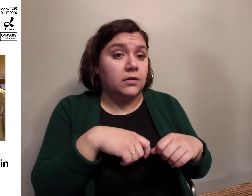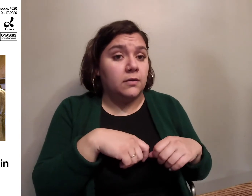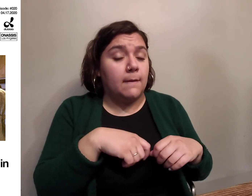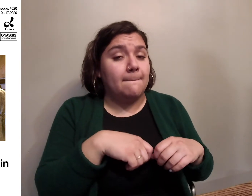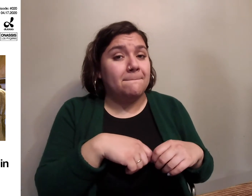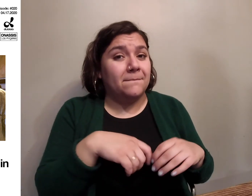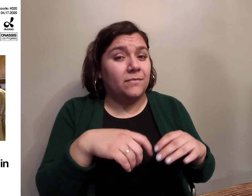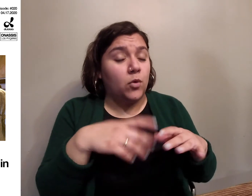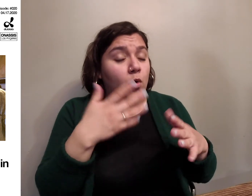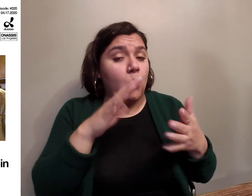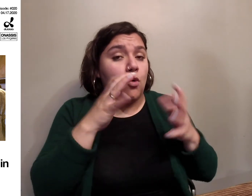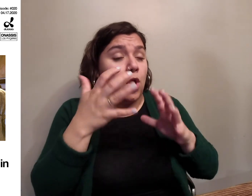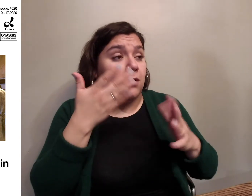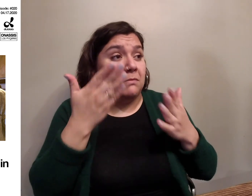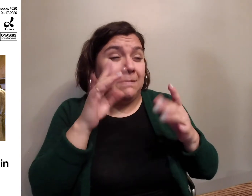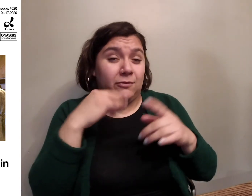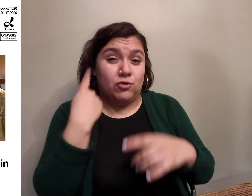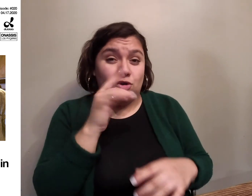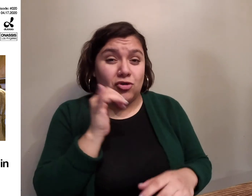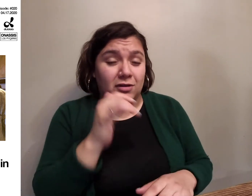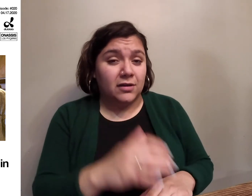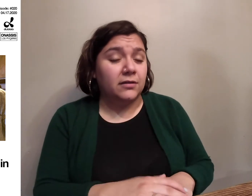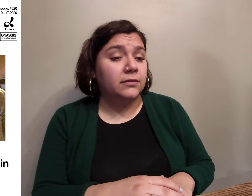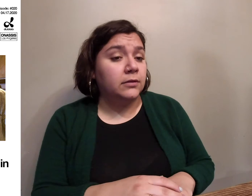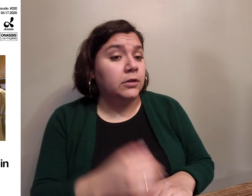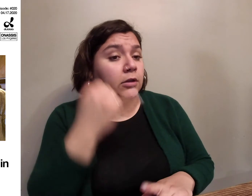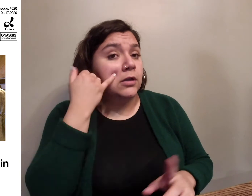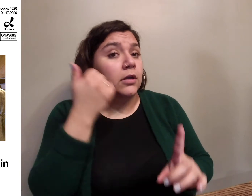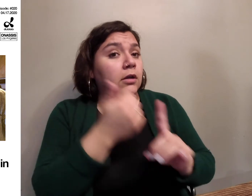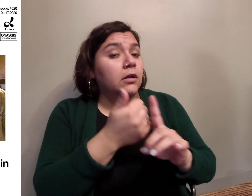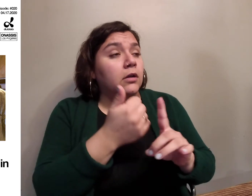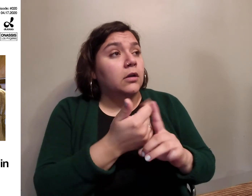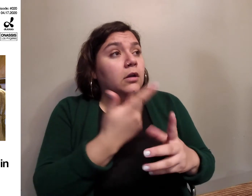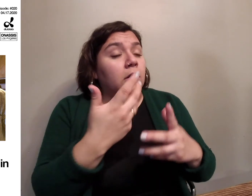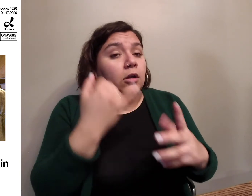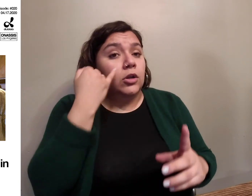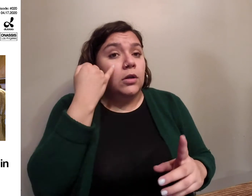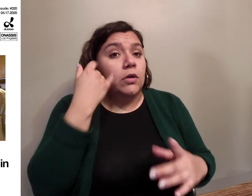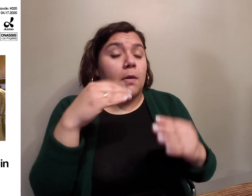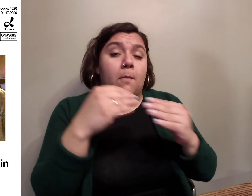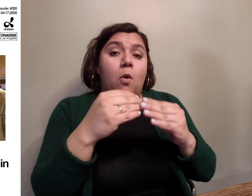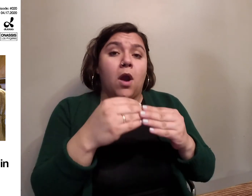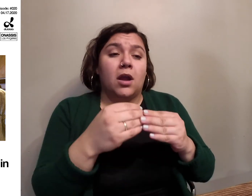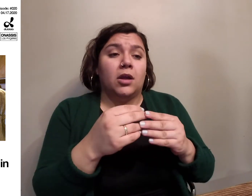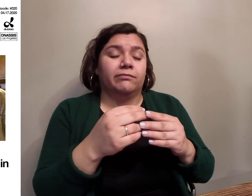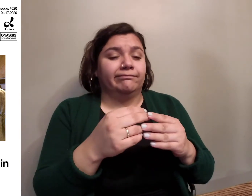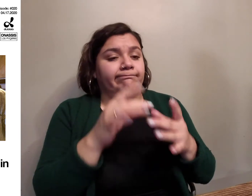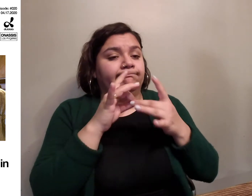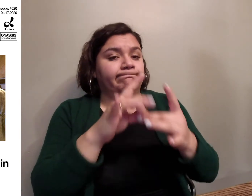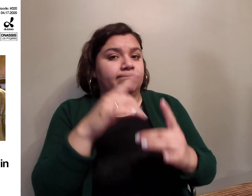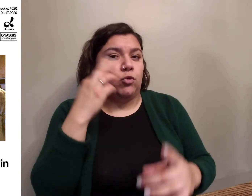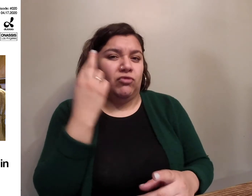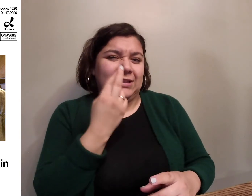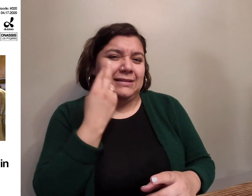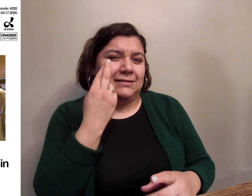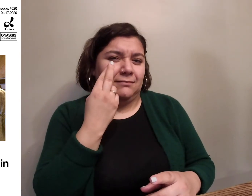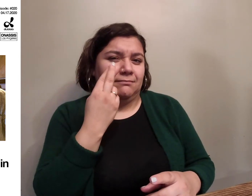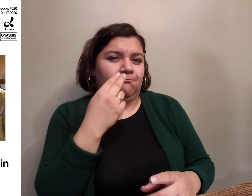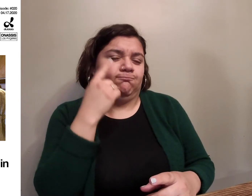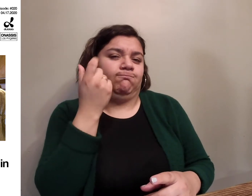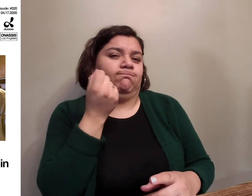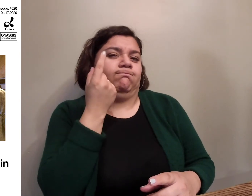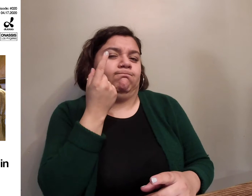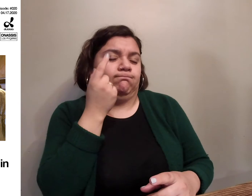like if we were perhaps more reasonable. I mean, that's a side of this pandemic